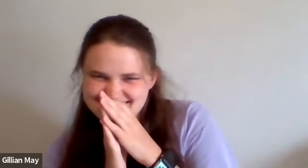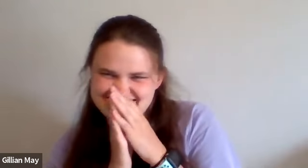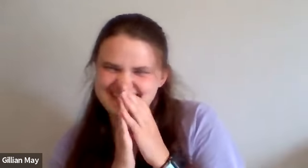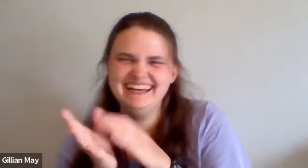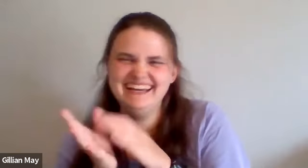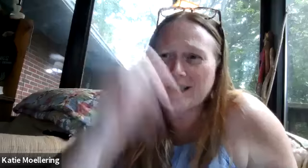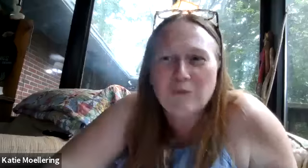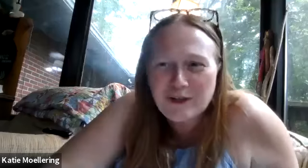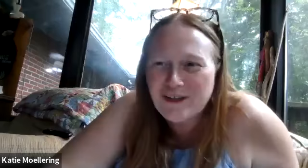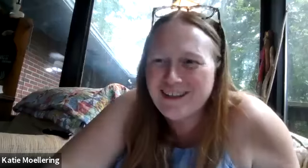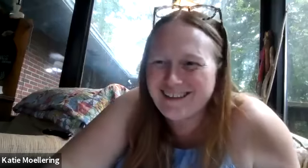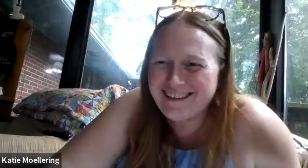my is breath hot? Like, what are you?